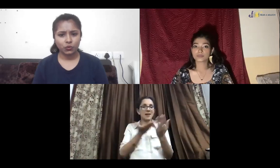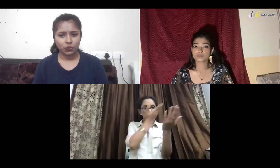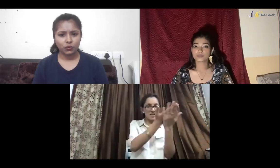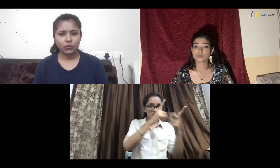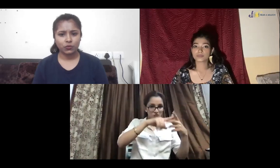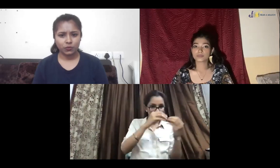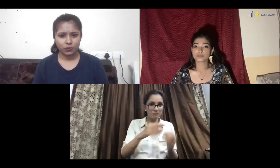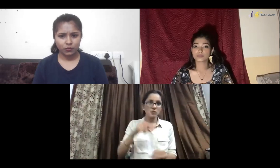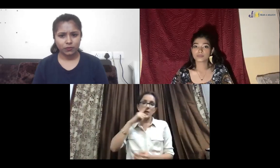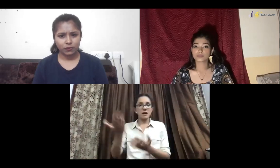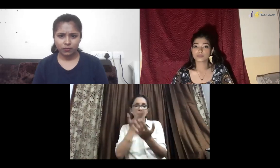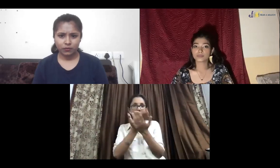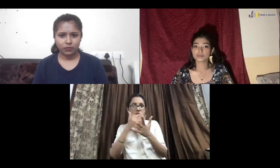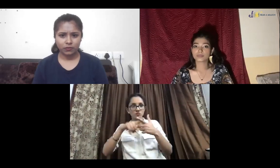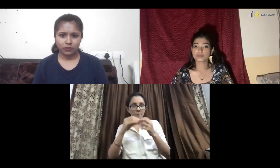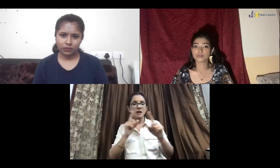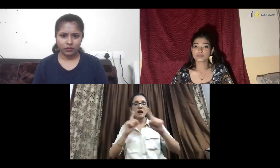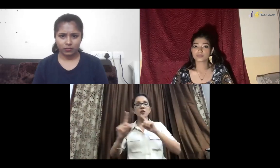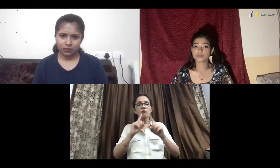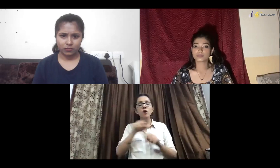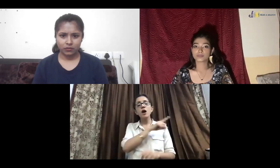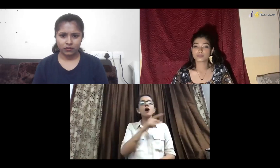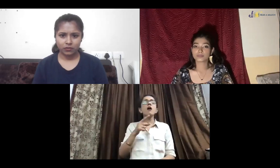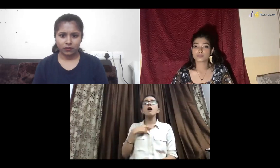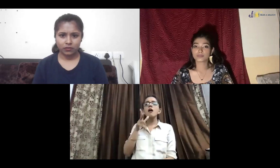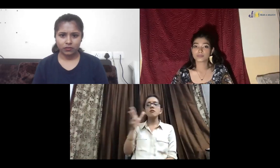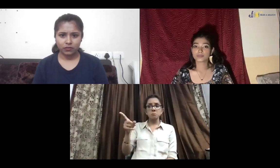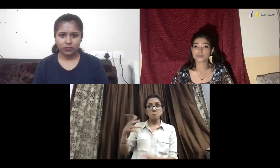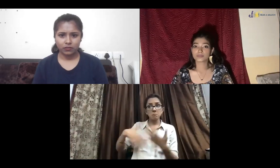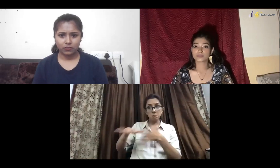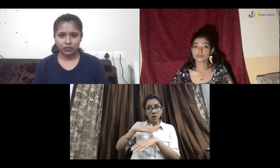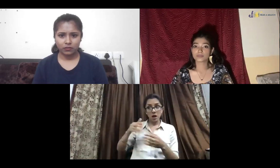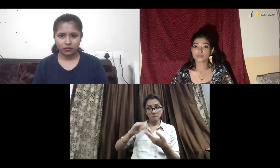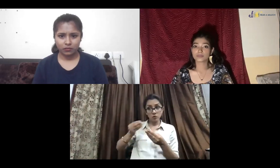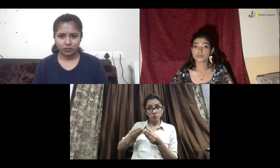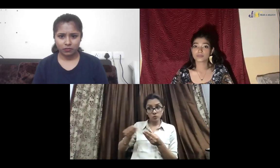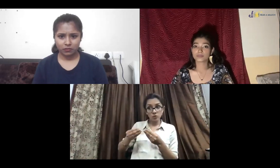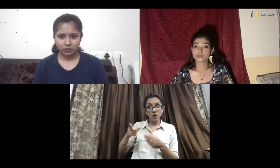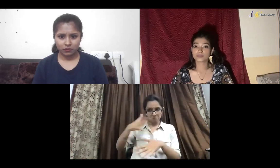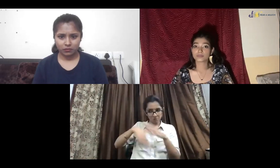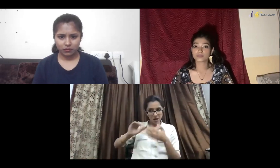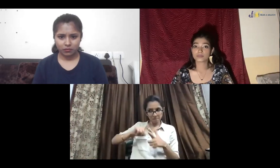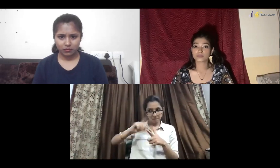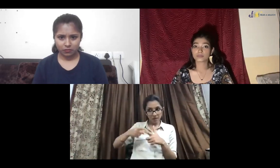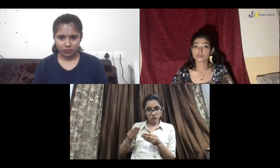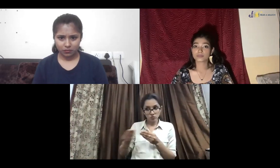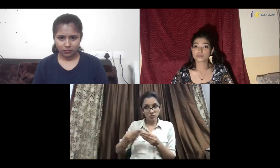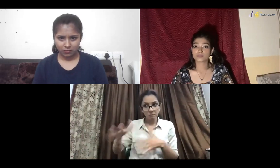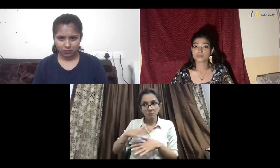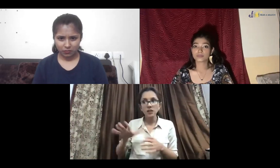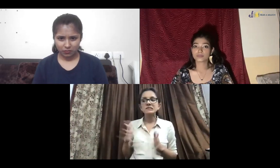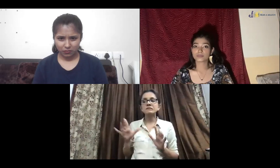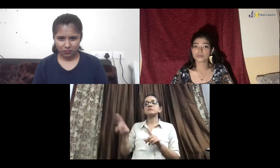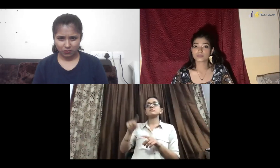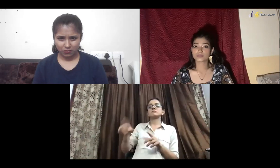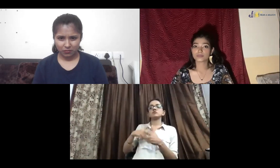paid equally. And if the male is applying for that particular post and female is also applying for that post, so they will be asking, are you planning